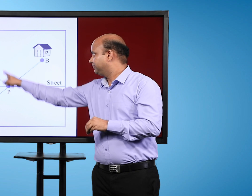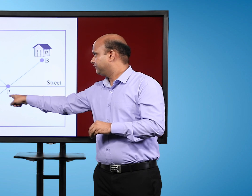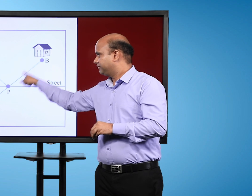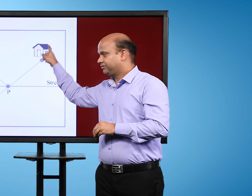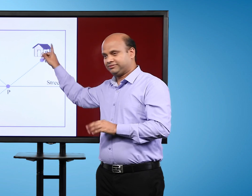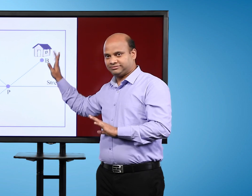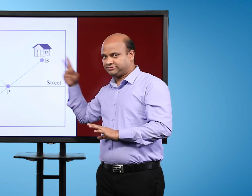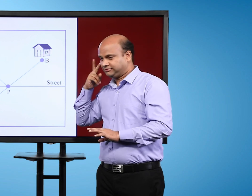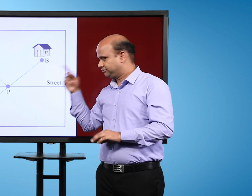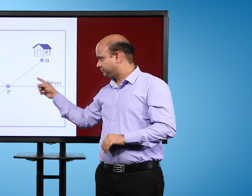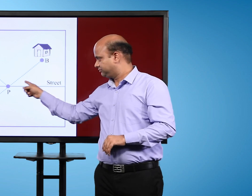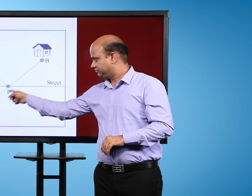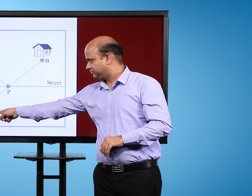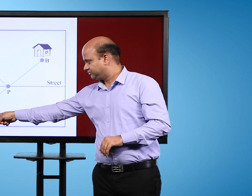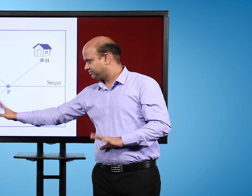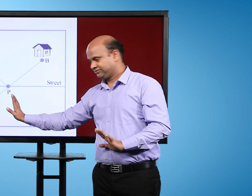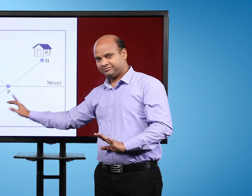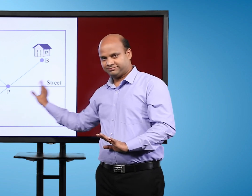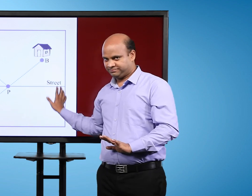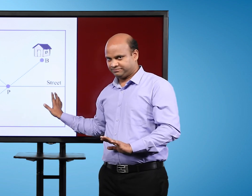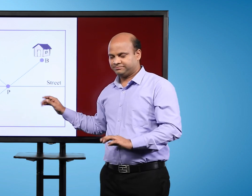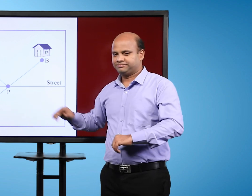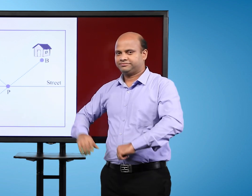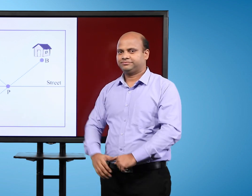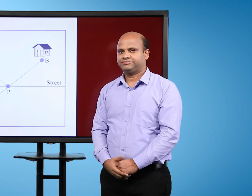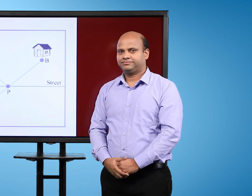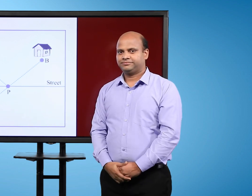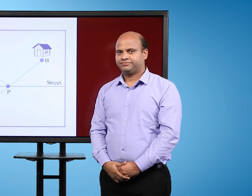with A and B, the 2 points representing the 2 houses.